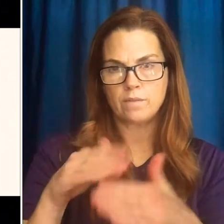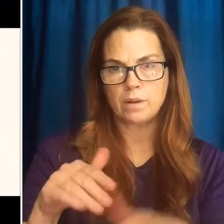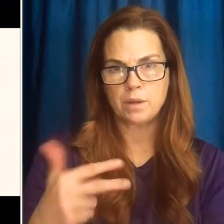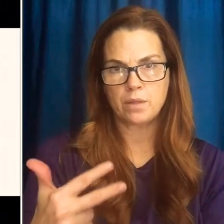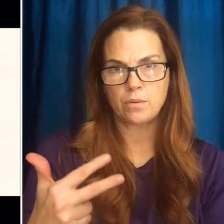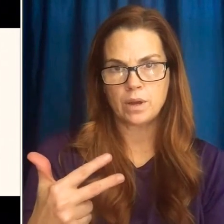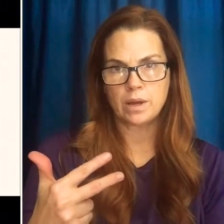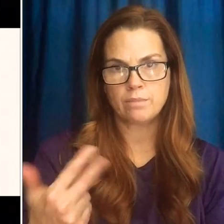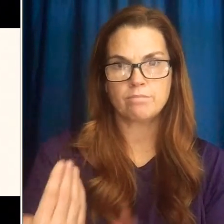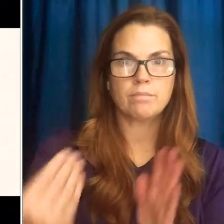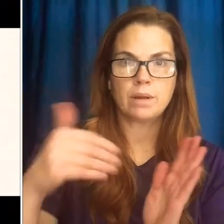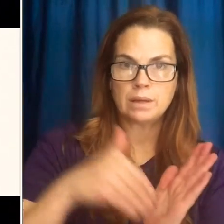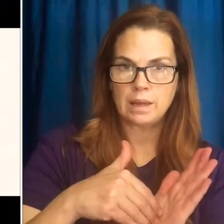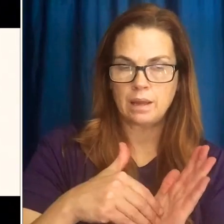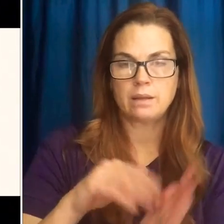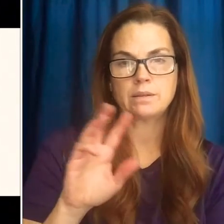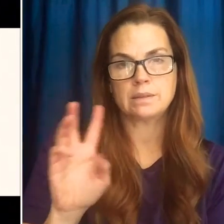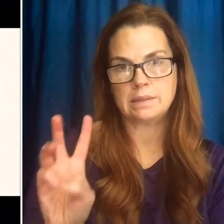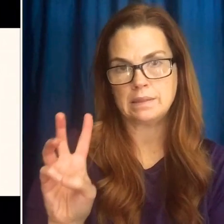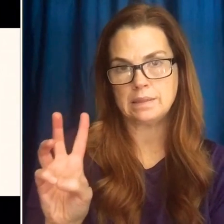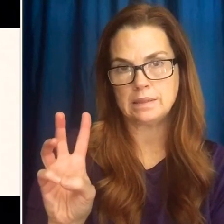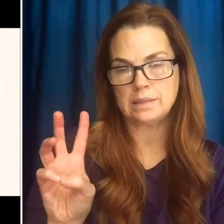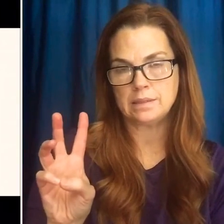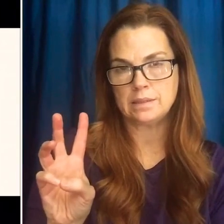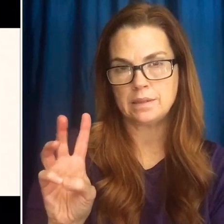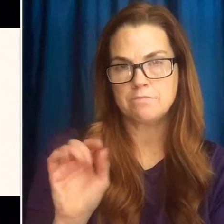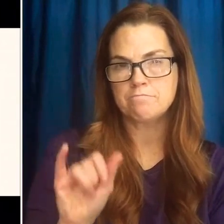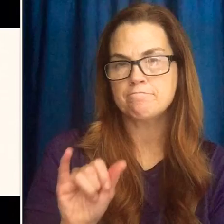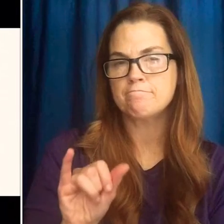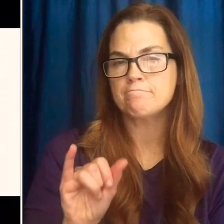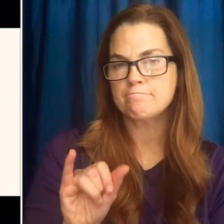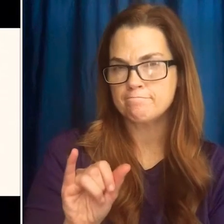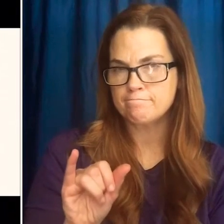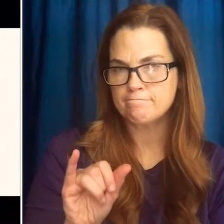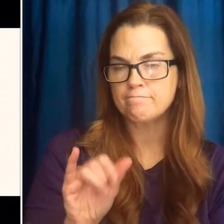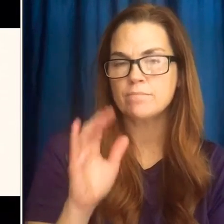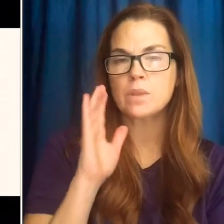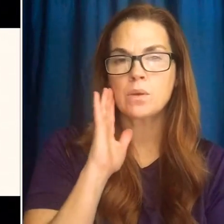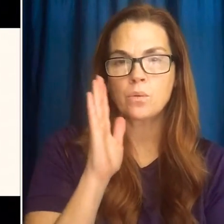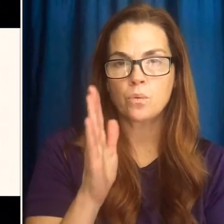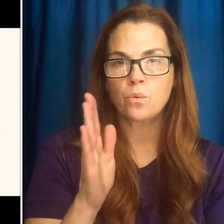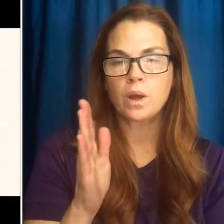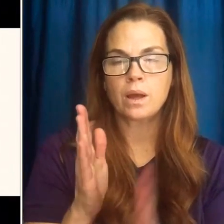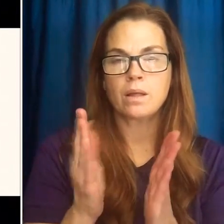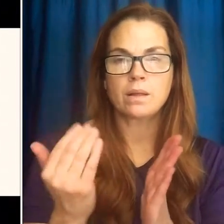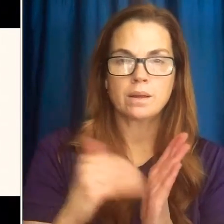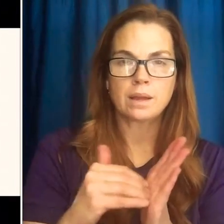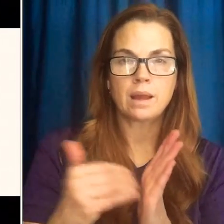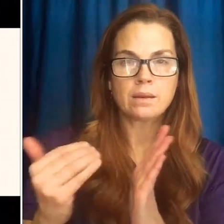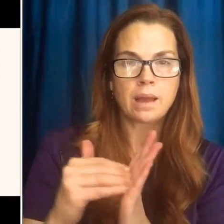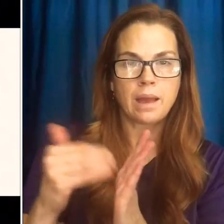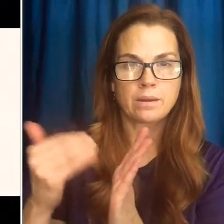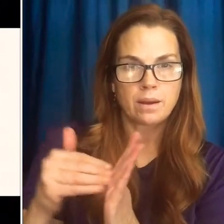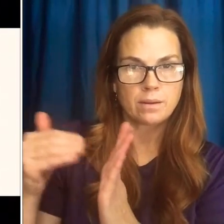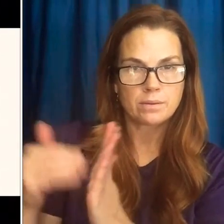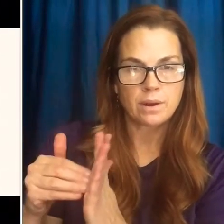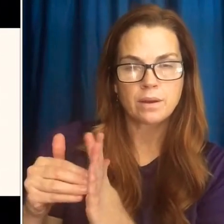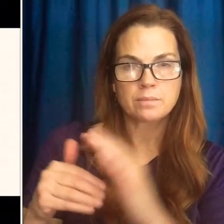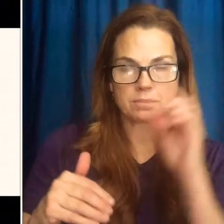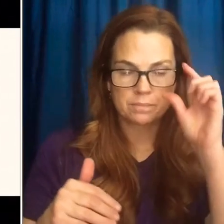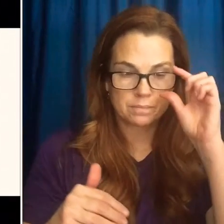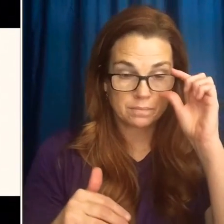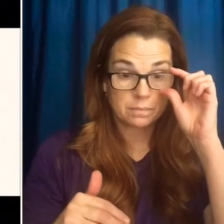to continue to get a remainder of 2, each time bringing down the 0 to have that remainder